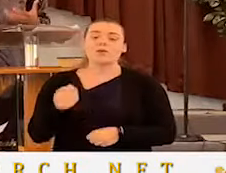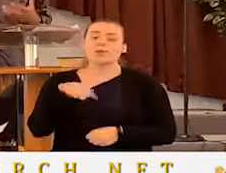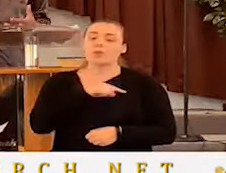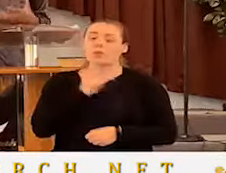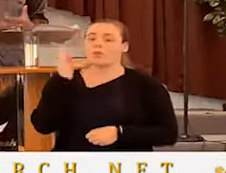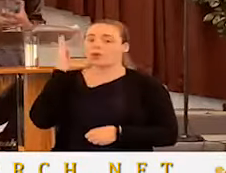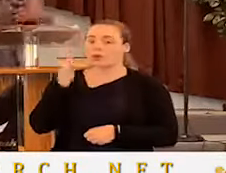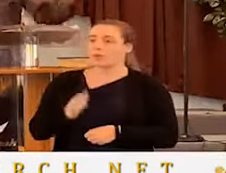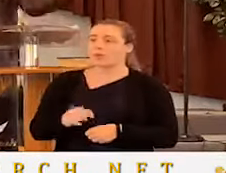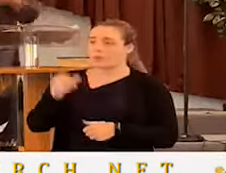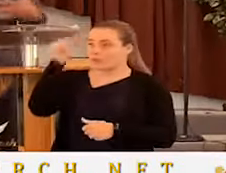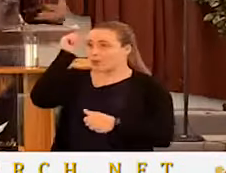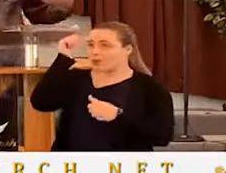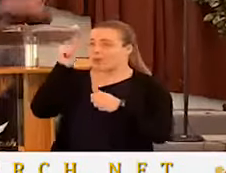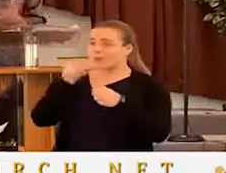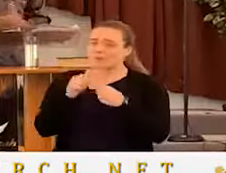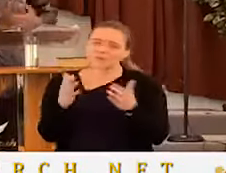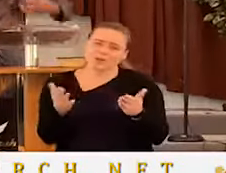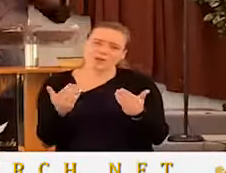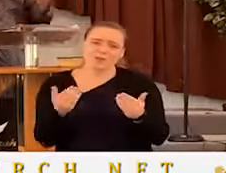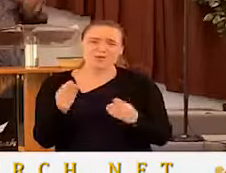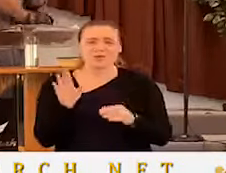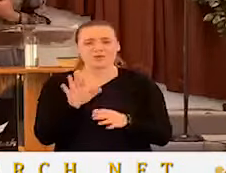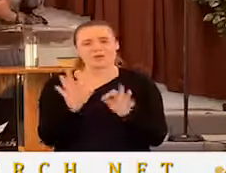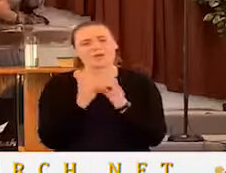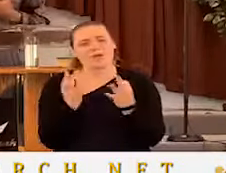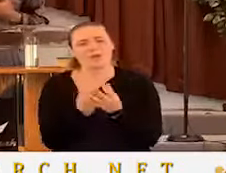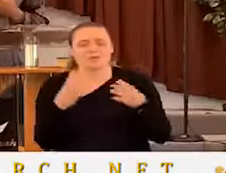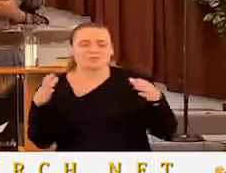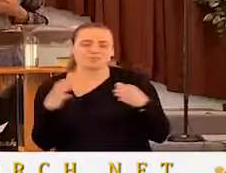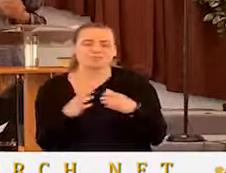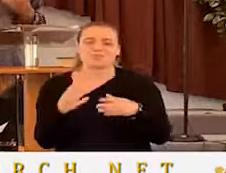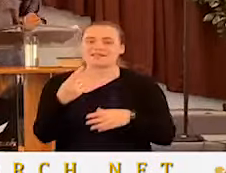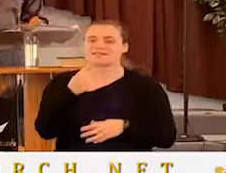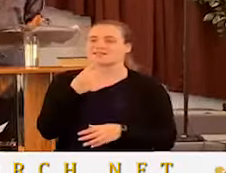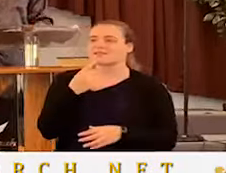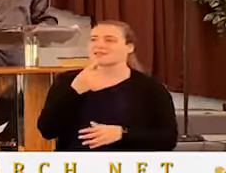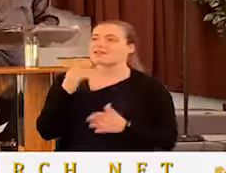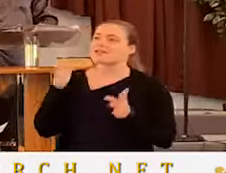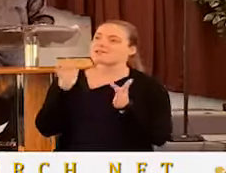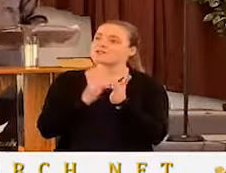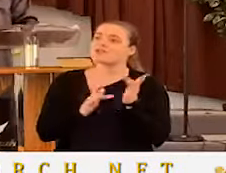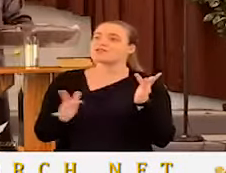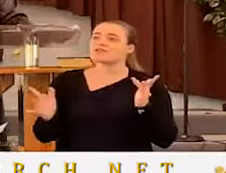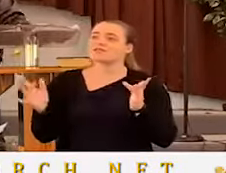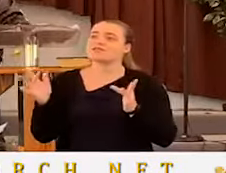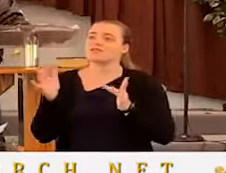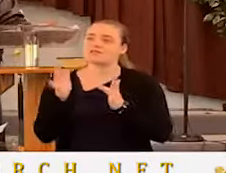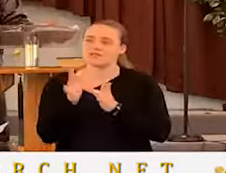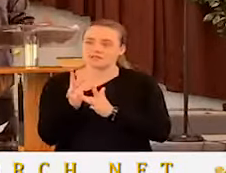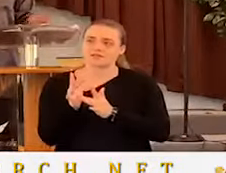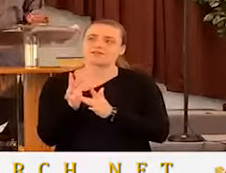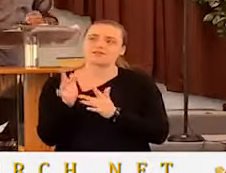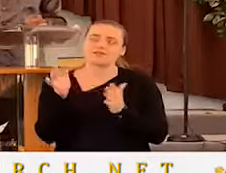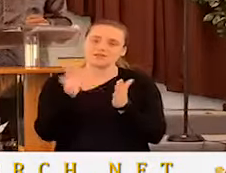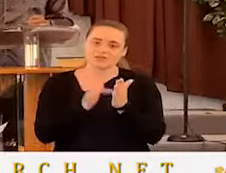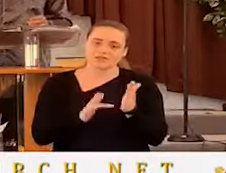We will remember. Come on, get your family together and say Jesus.